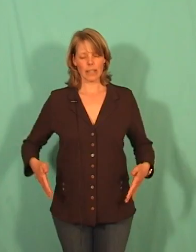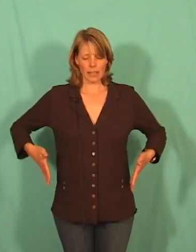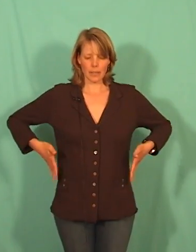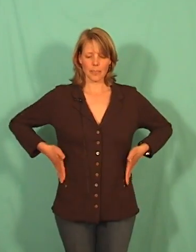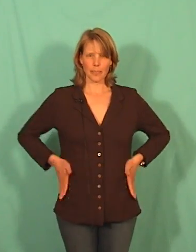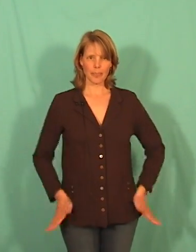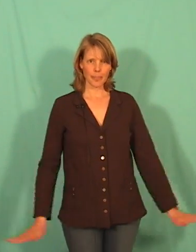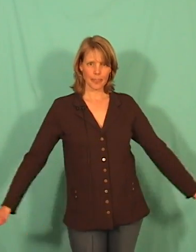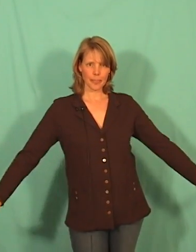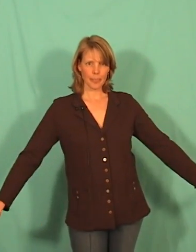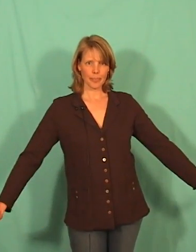Dress.